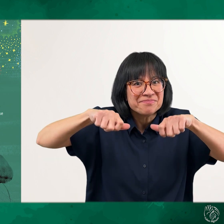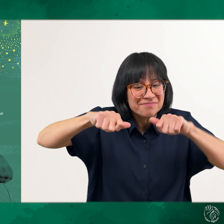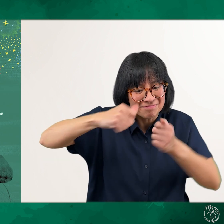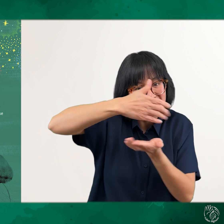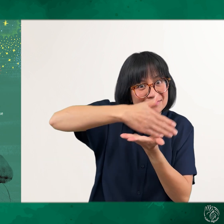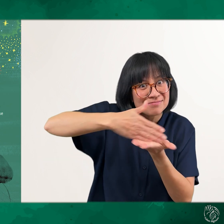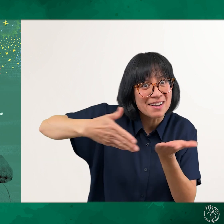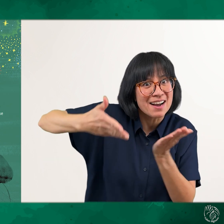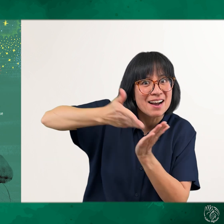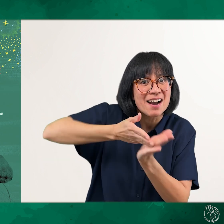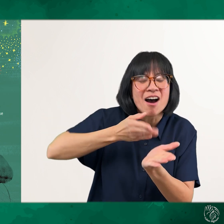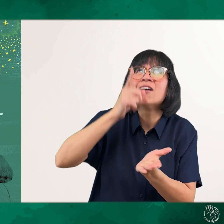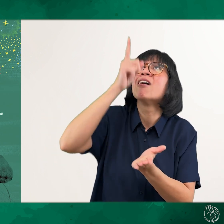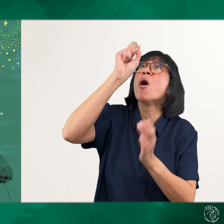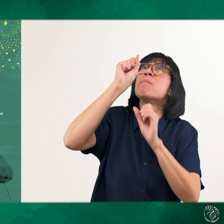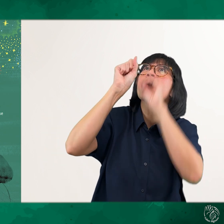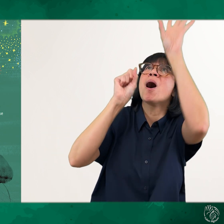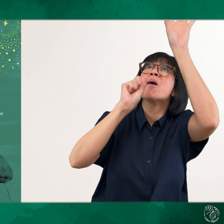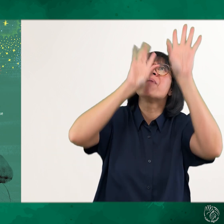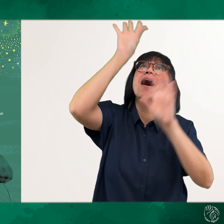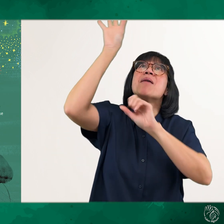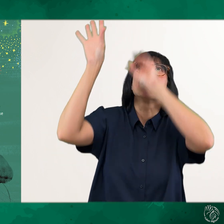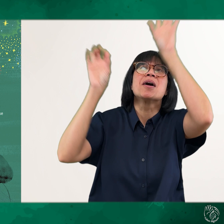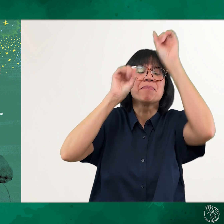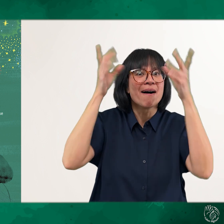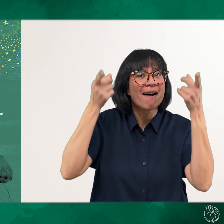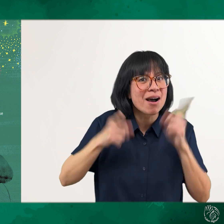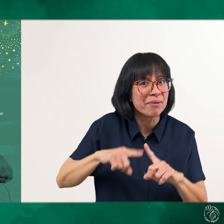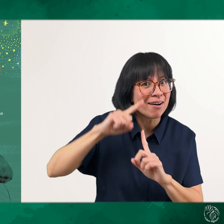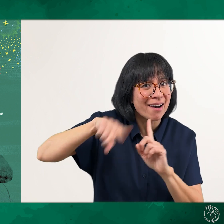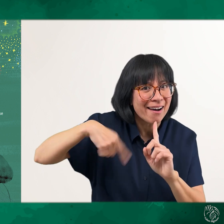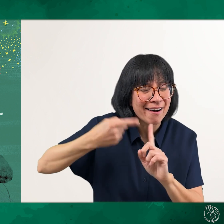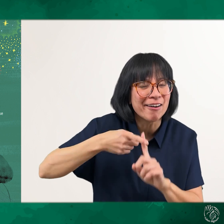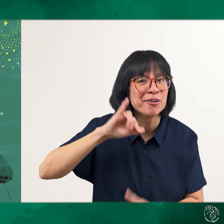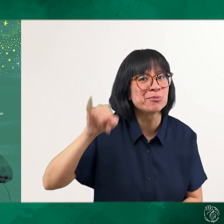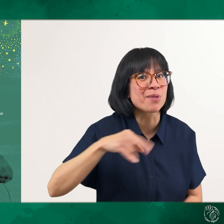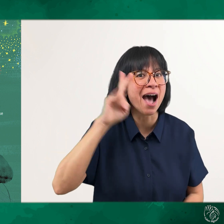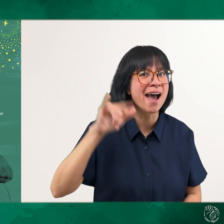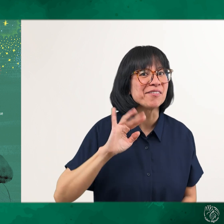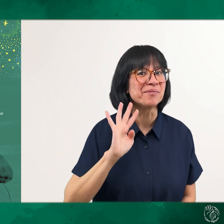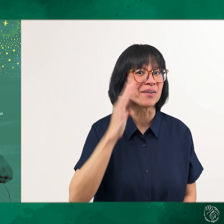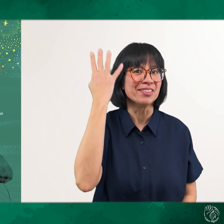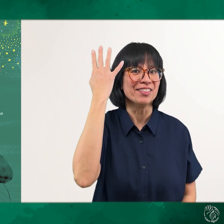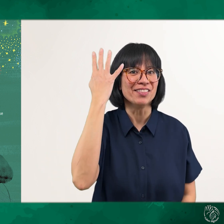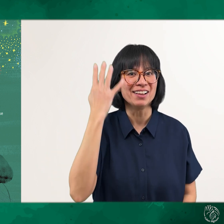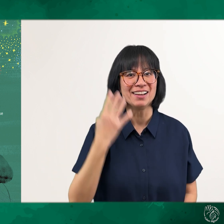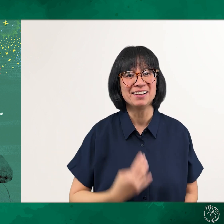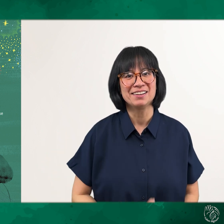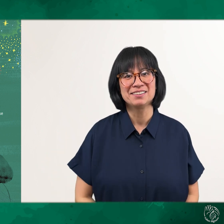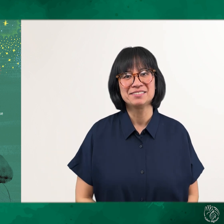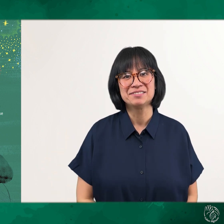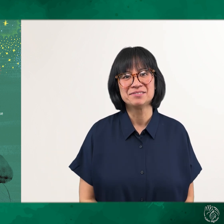Like calamansi pie and fireworks on the 4th of July.